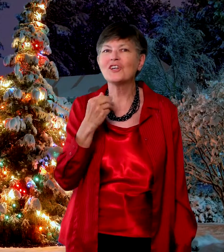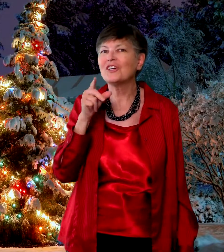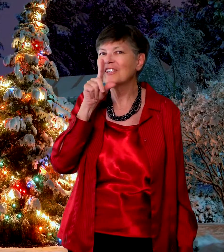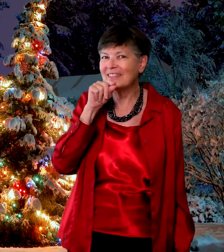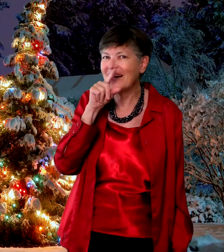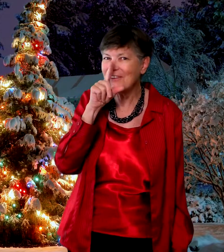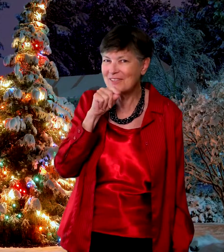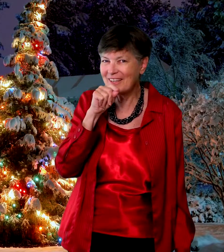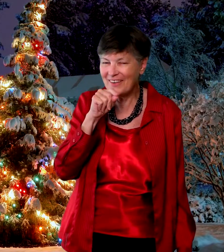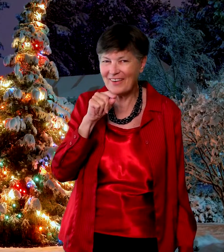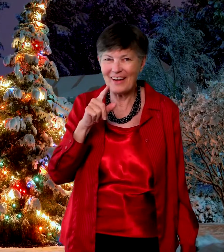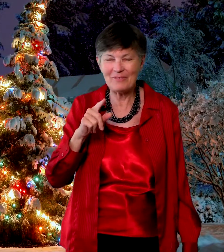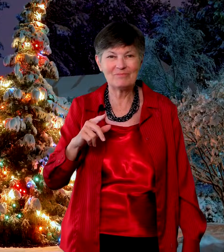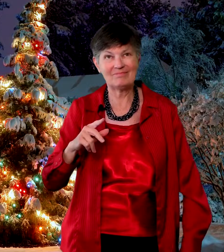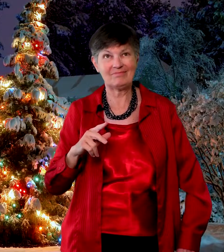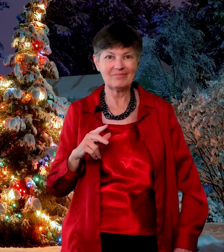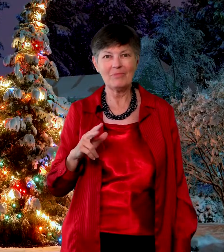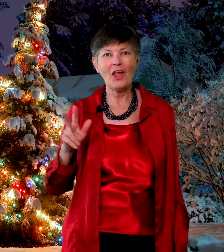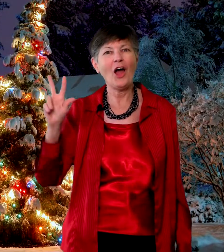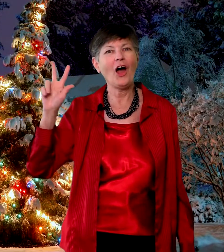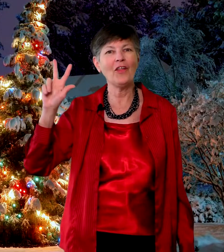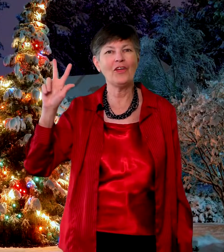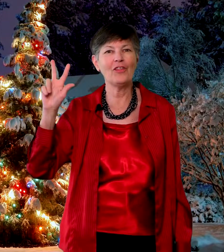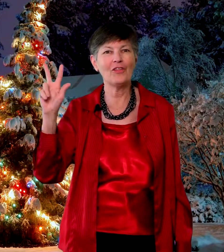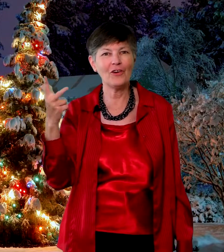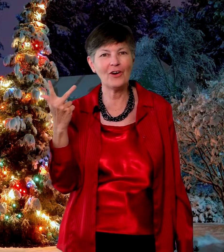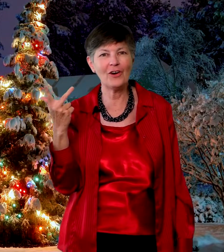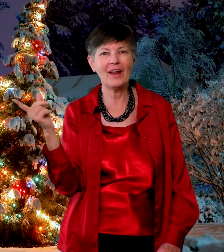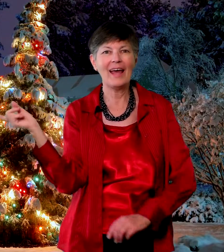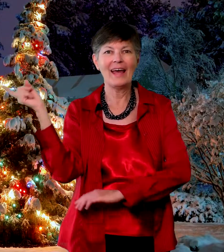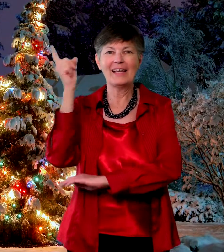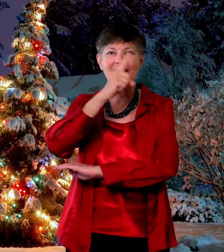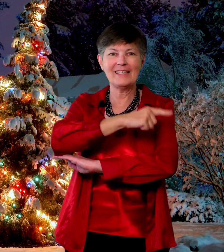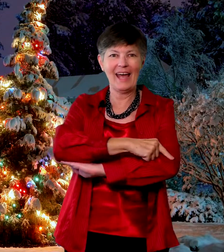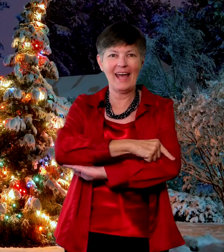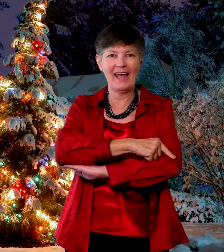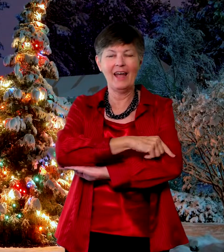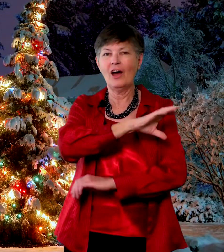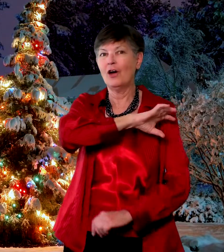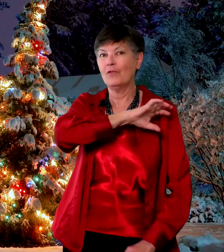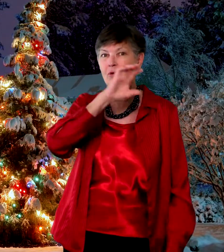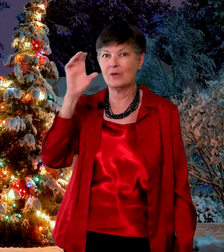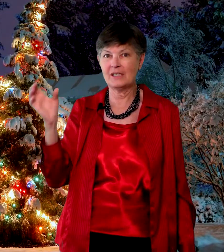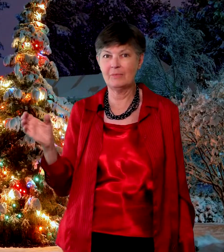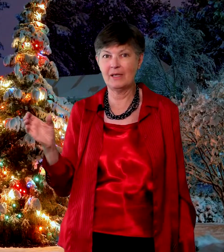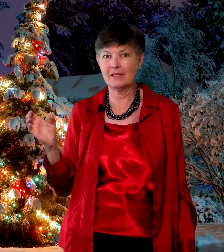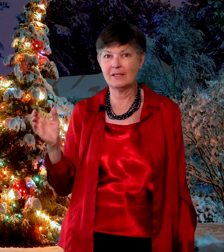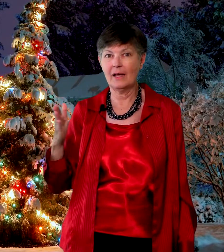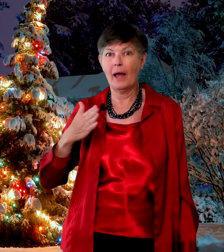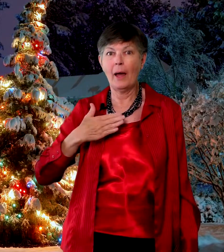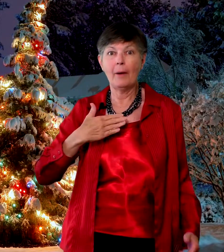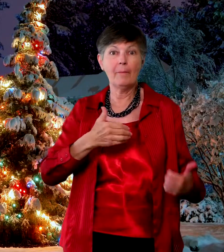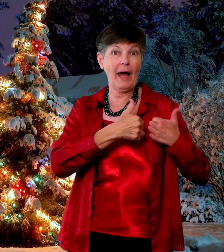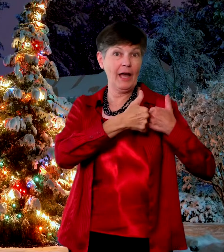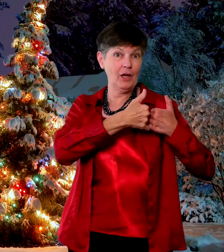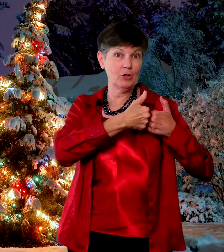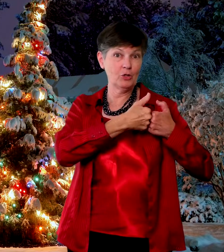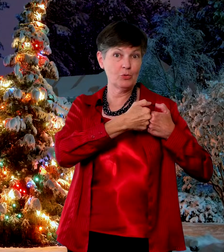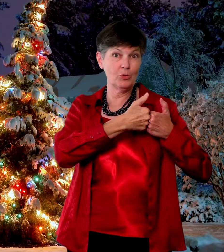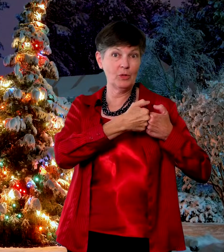turtle doves. Okay. On the third day of Christmas, my true